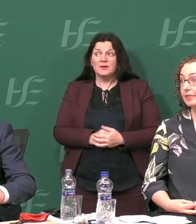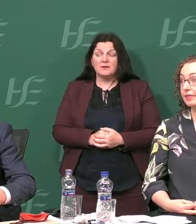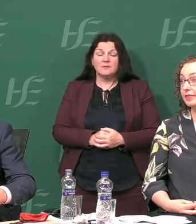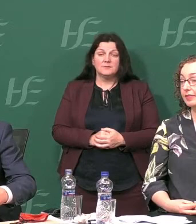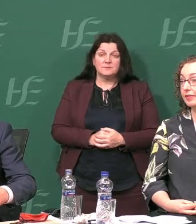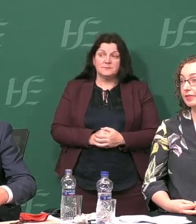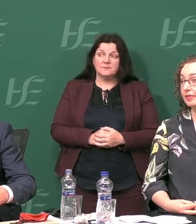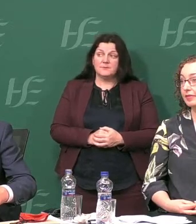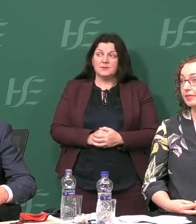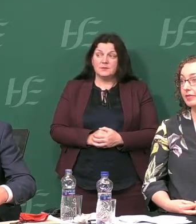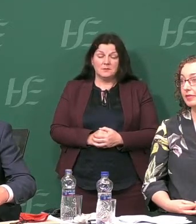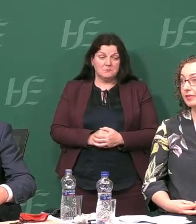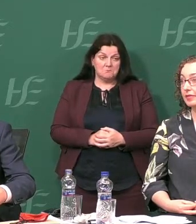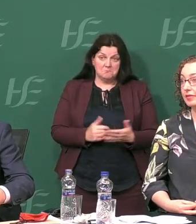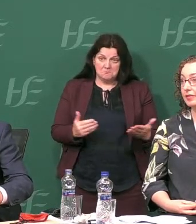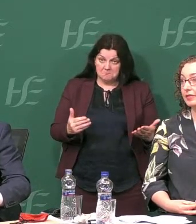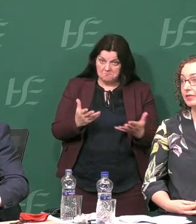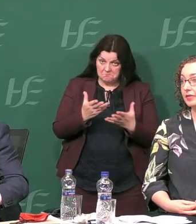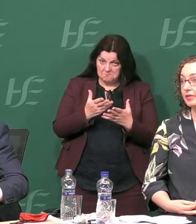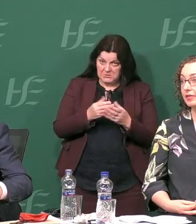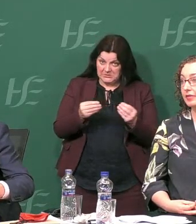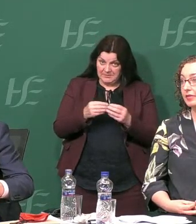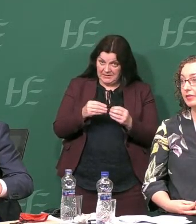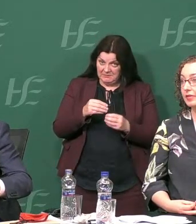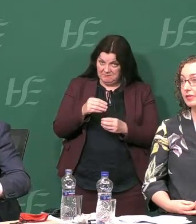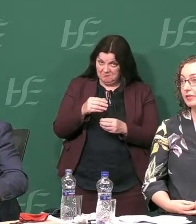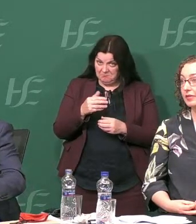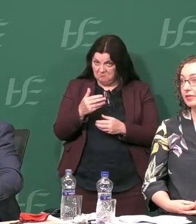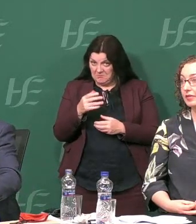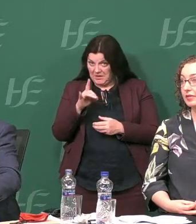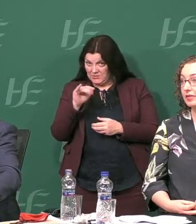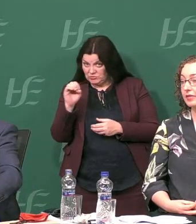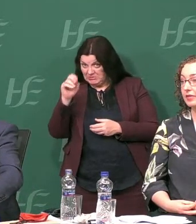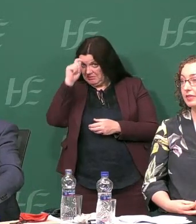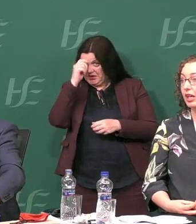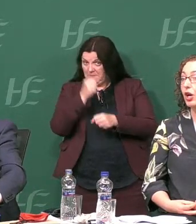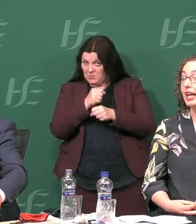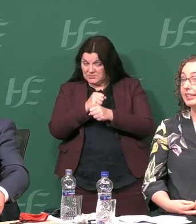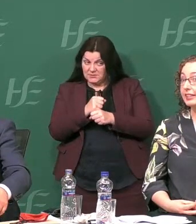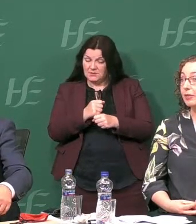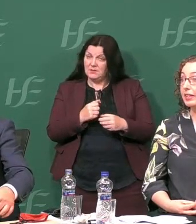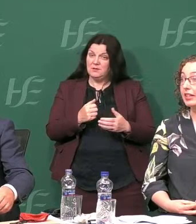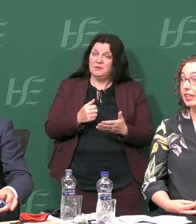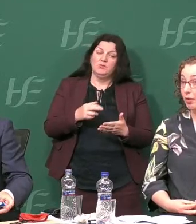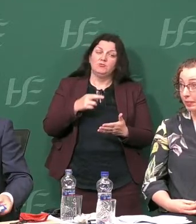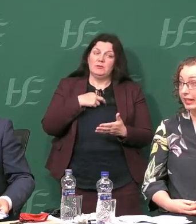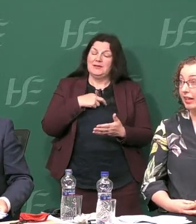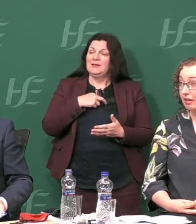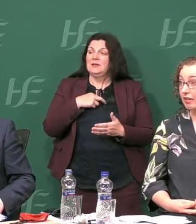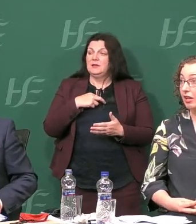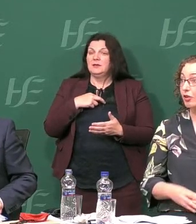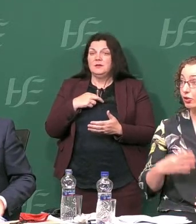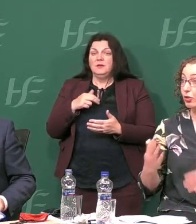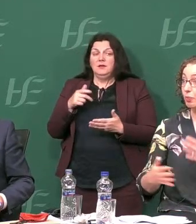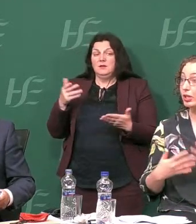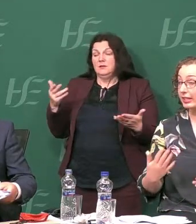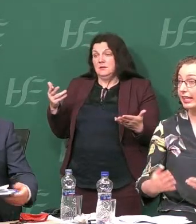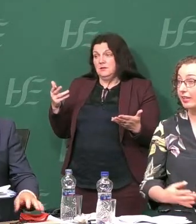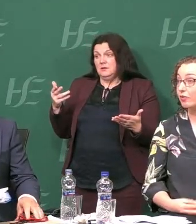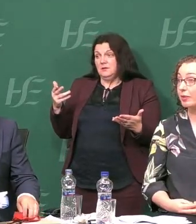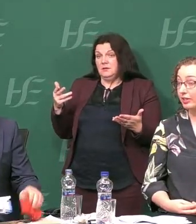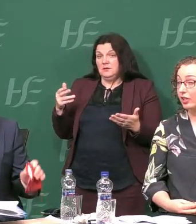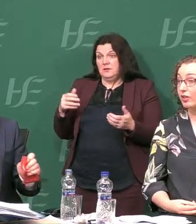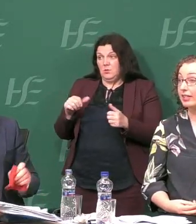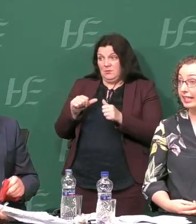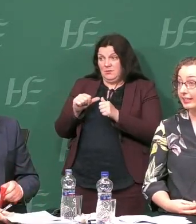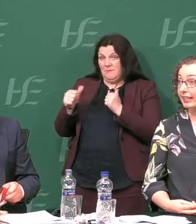Is it something that the HSE might consider, that NIAC might consider? It's something that the company are putting